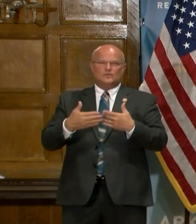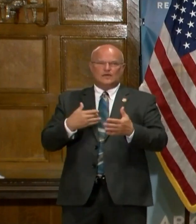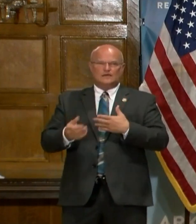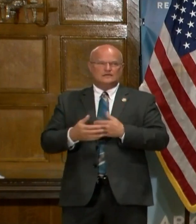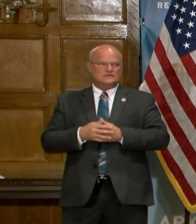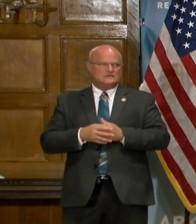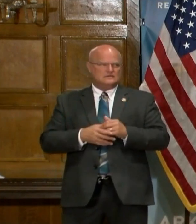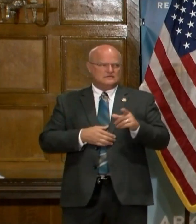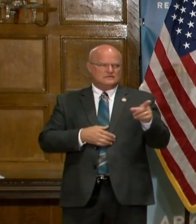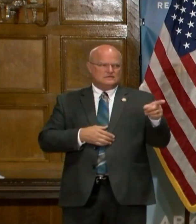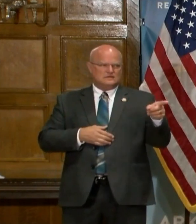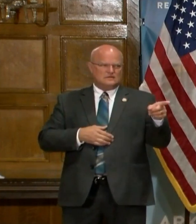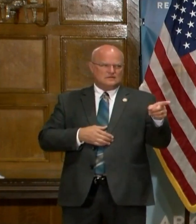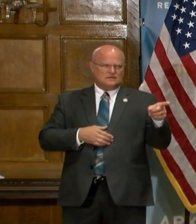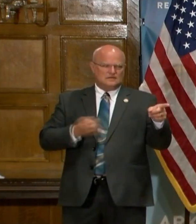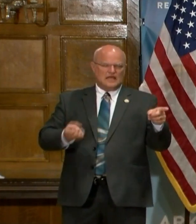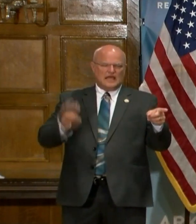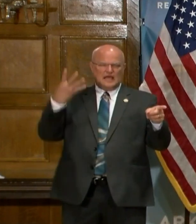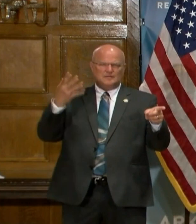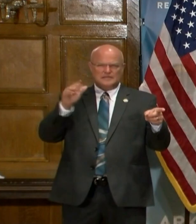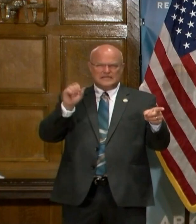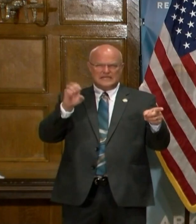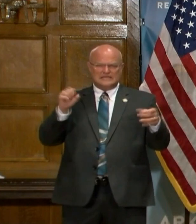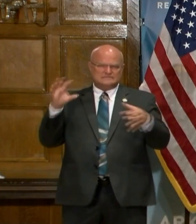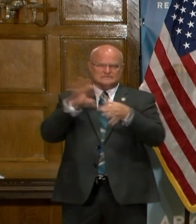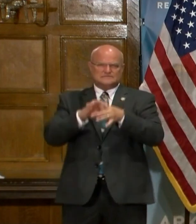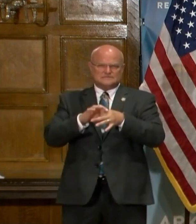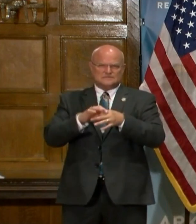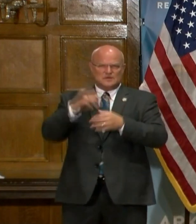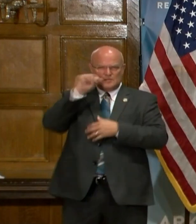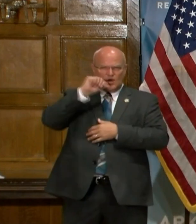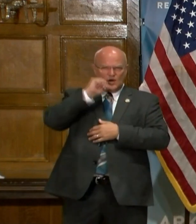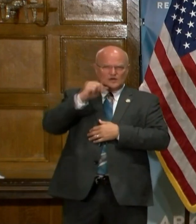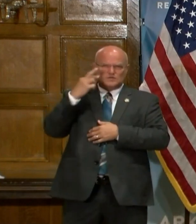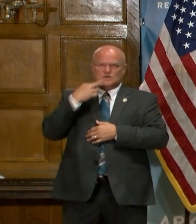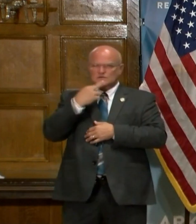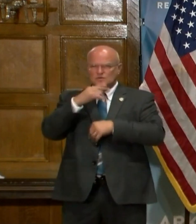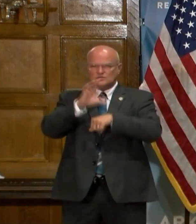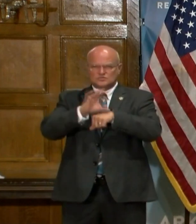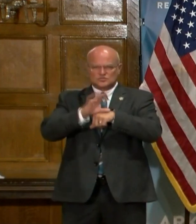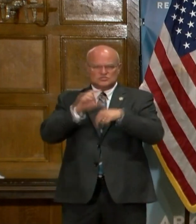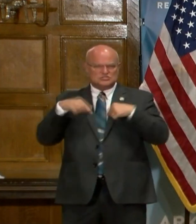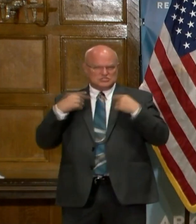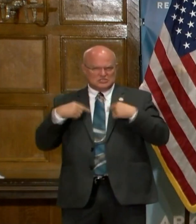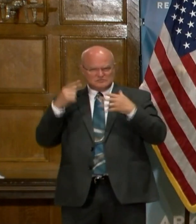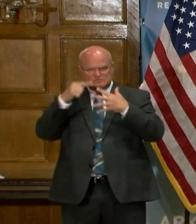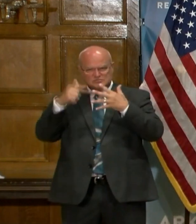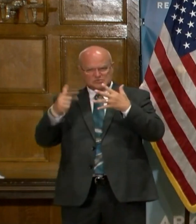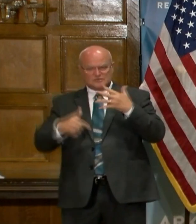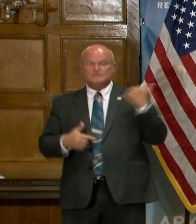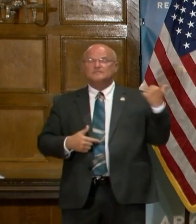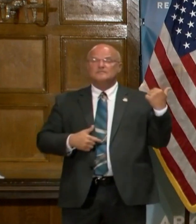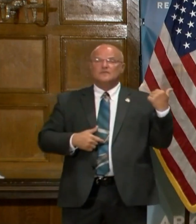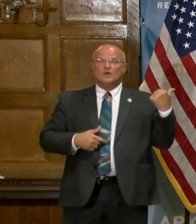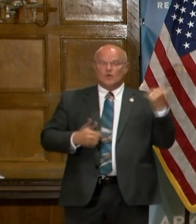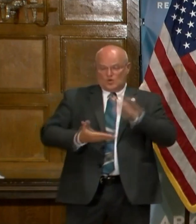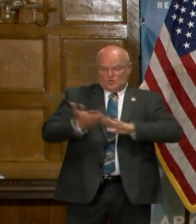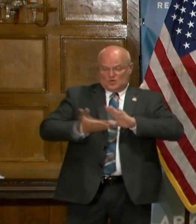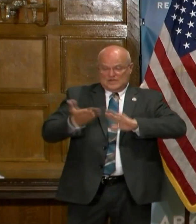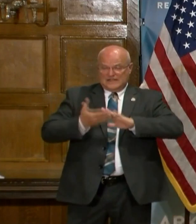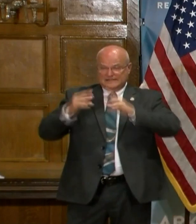you have any new data on how many cases have been linked to bars, restaurants, churches, gyms, those kinds of things? We are running